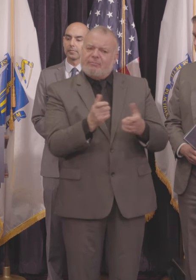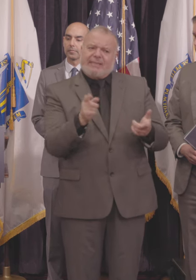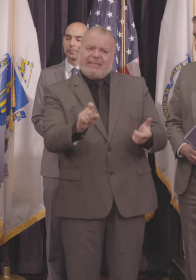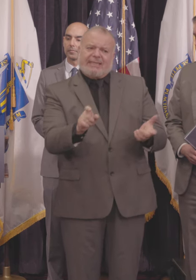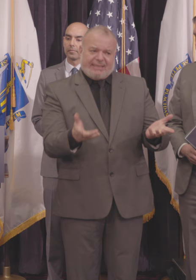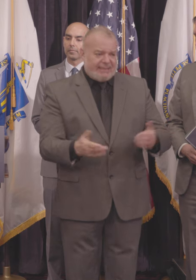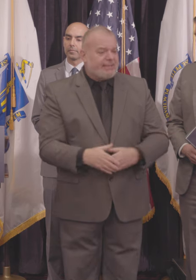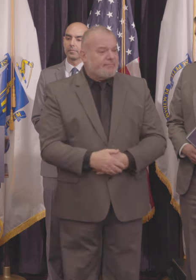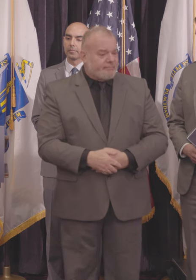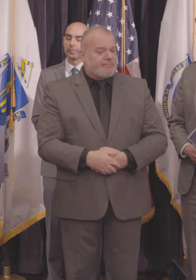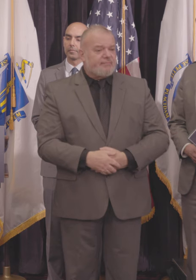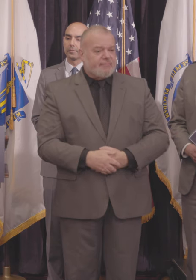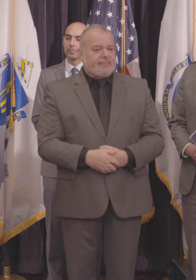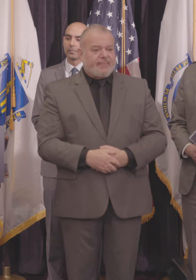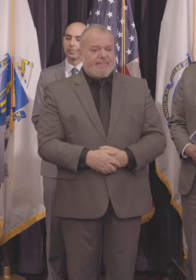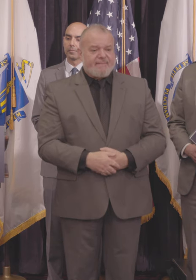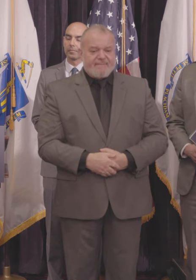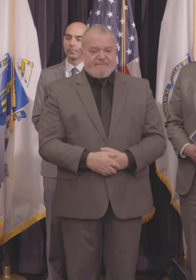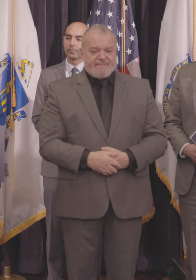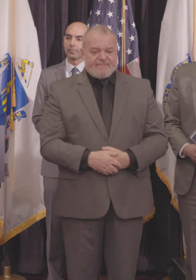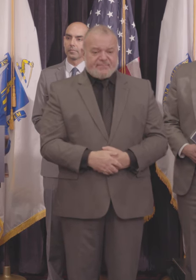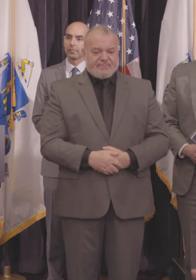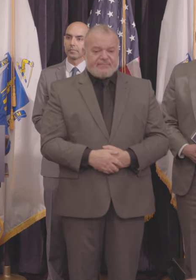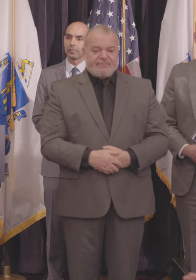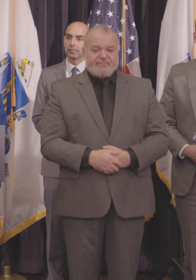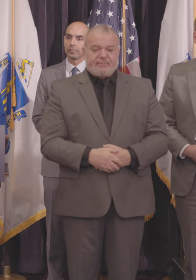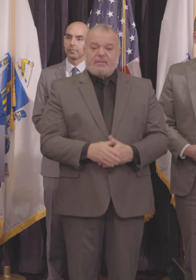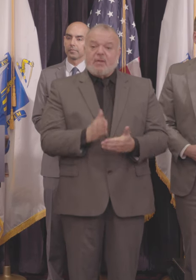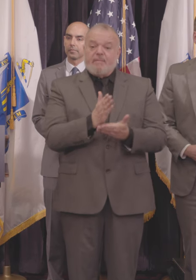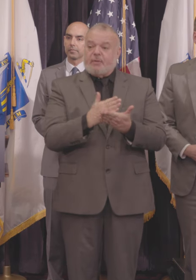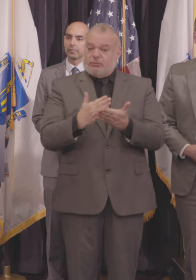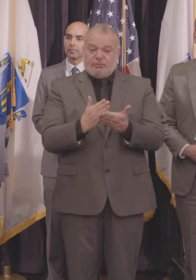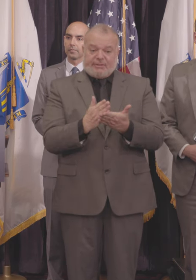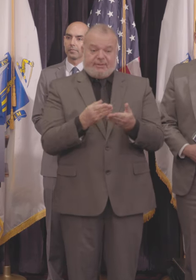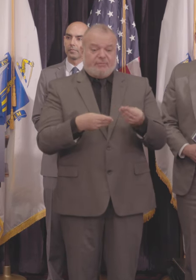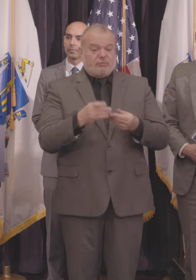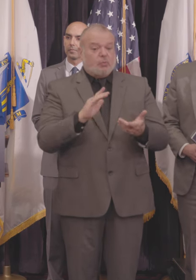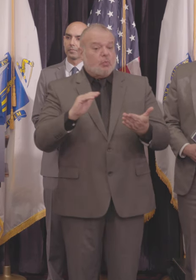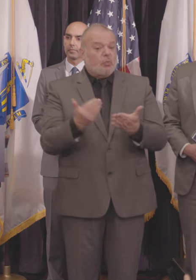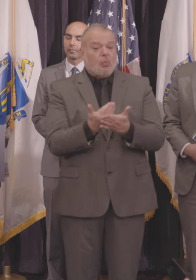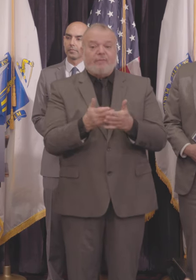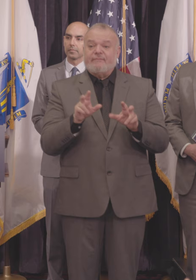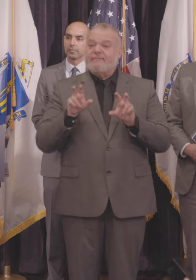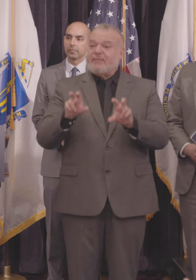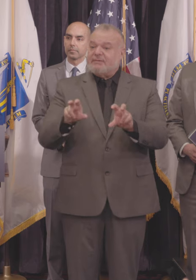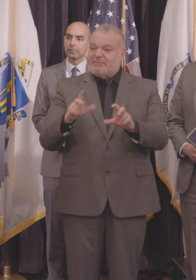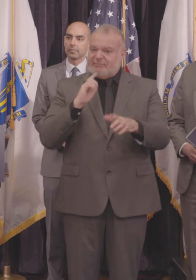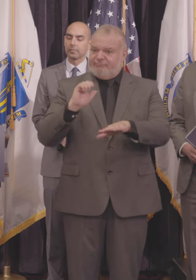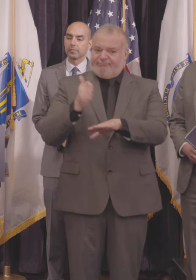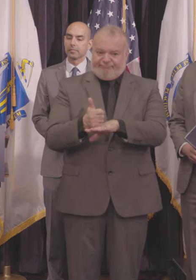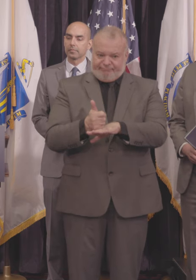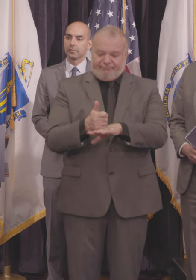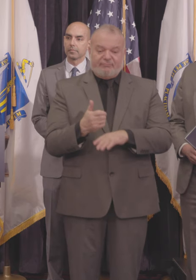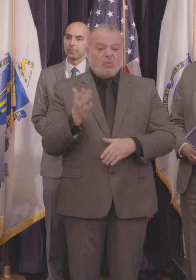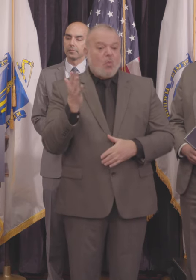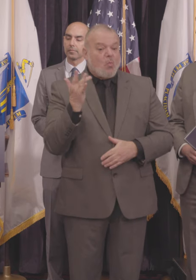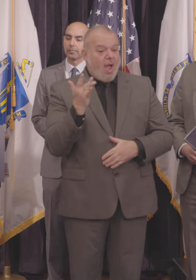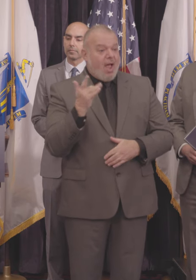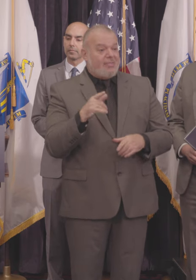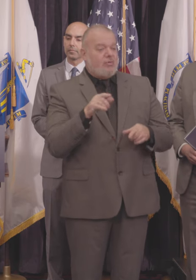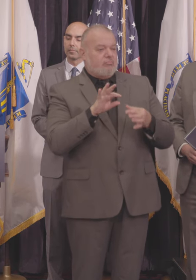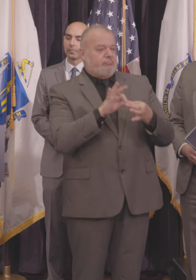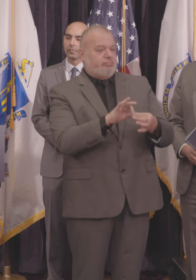counting on. This budget also offers new investments to keep lowering household costs and strengthening